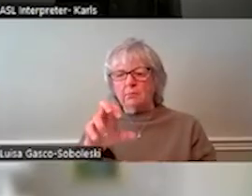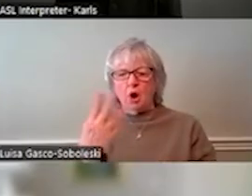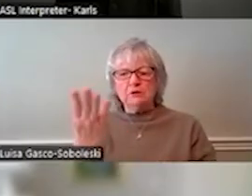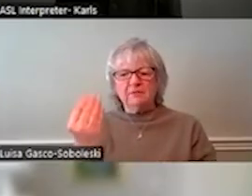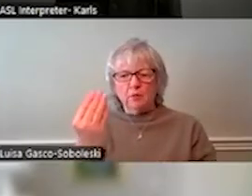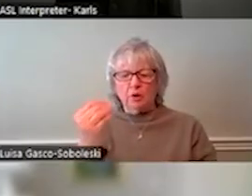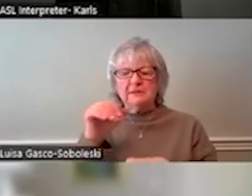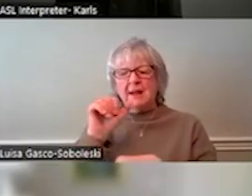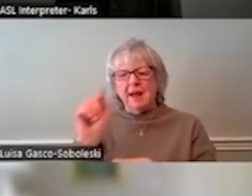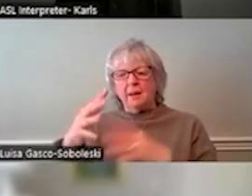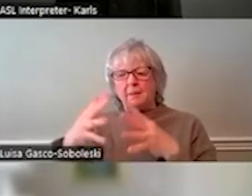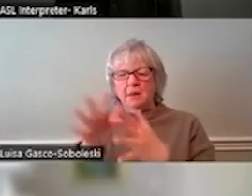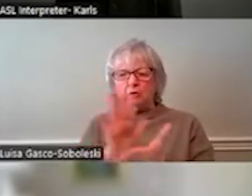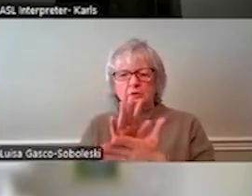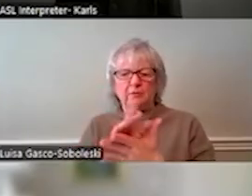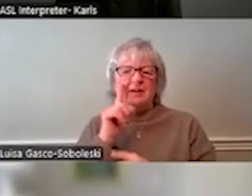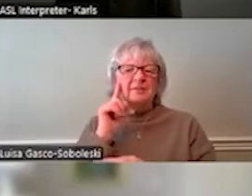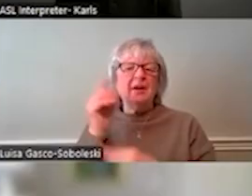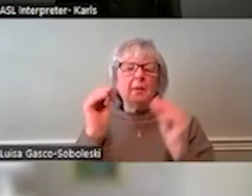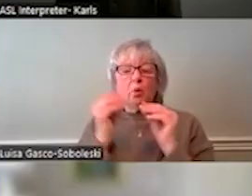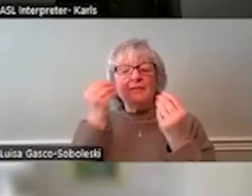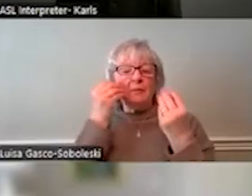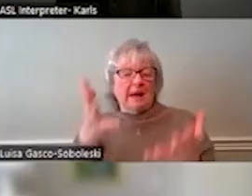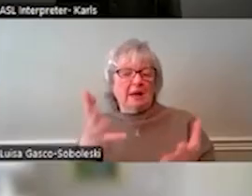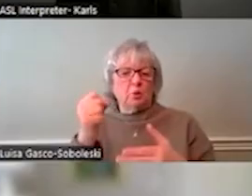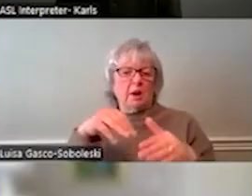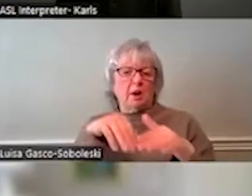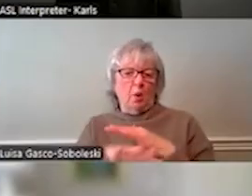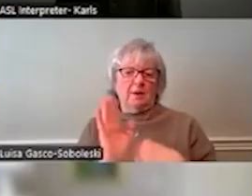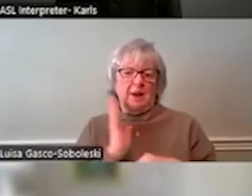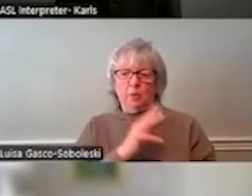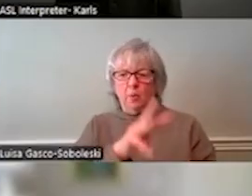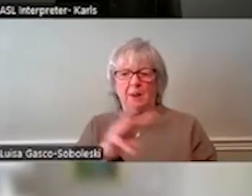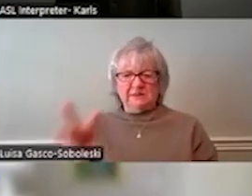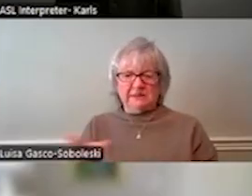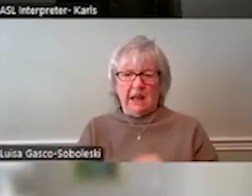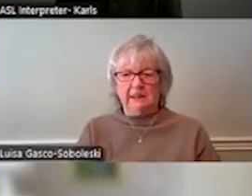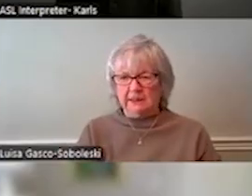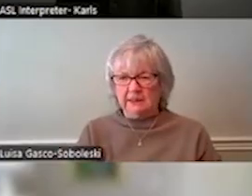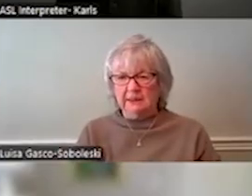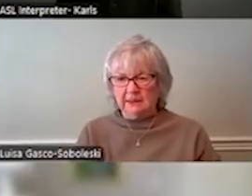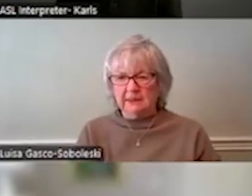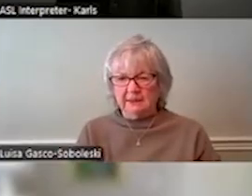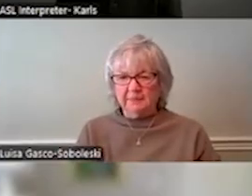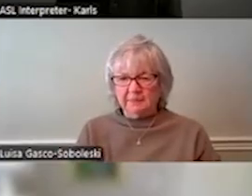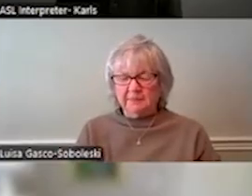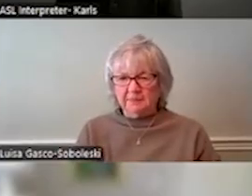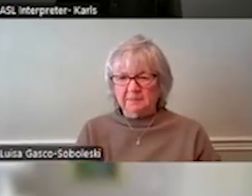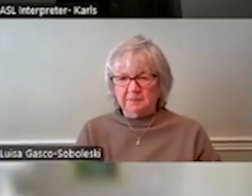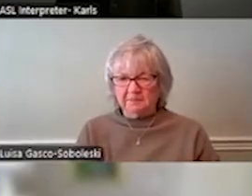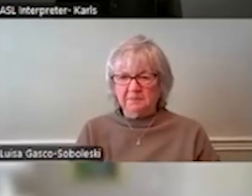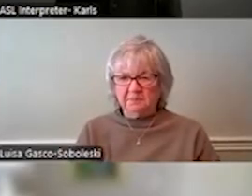We'll have a forum on March 14th at American School for the Deaf. And if you look on our website, we have